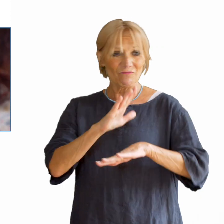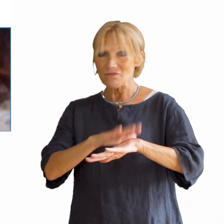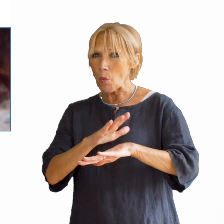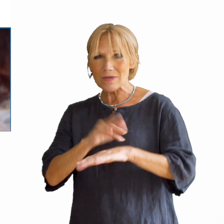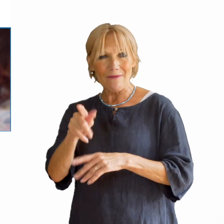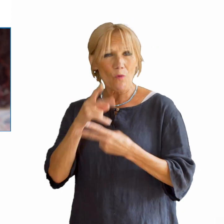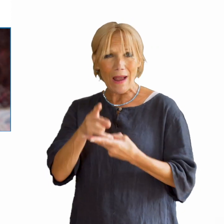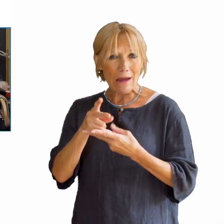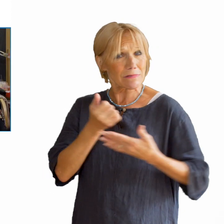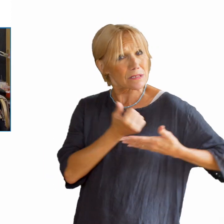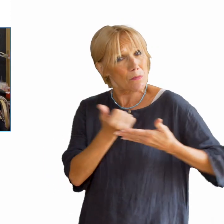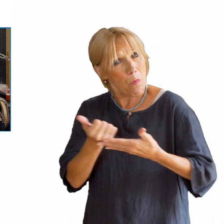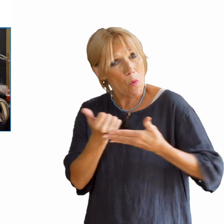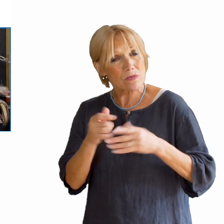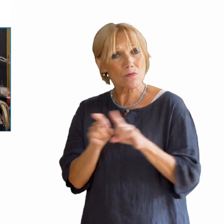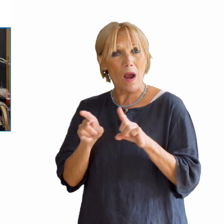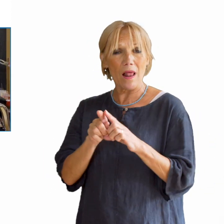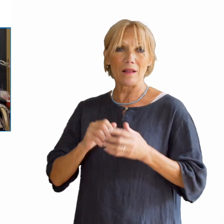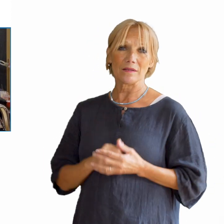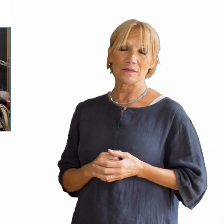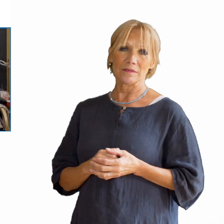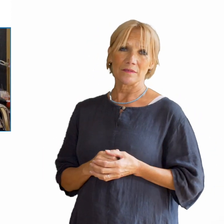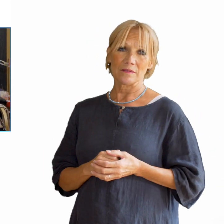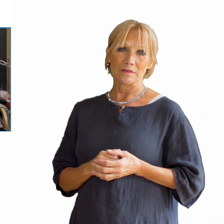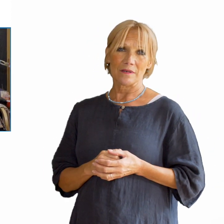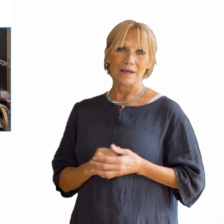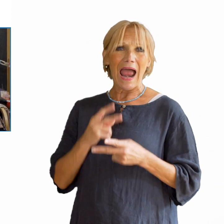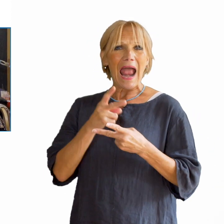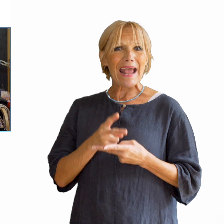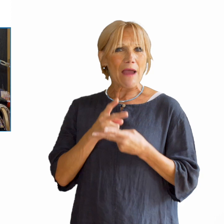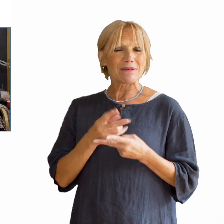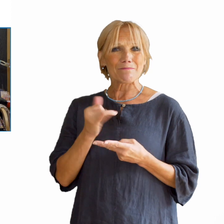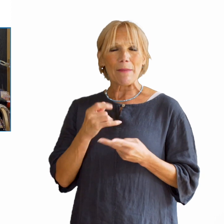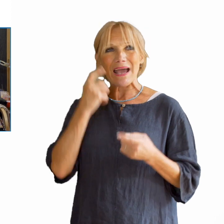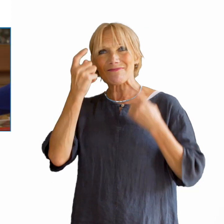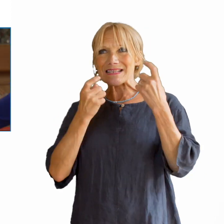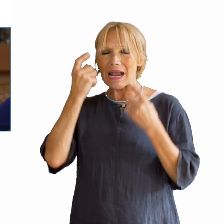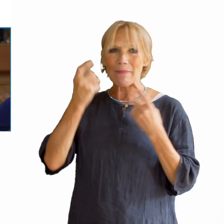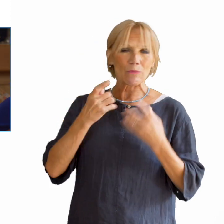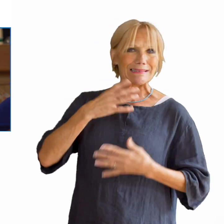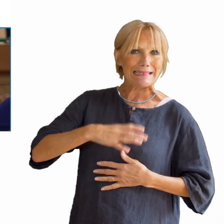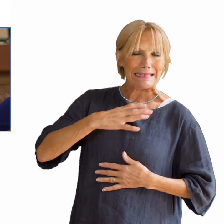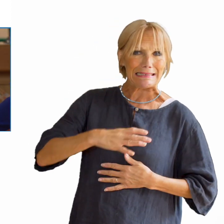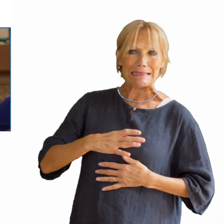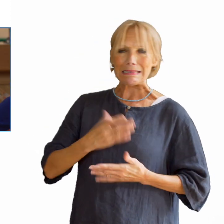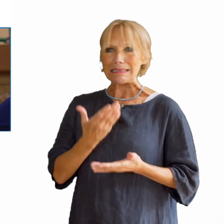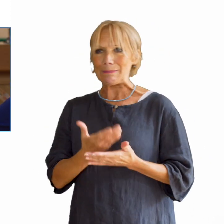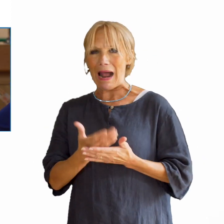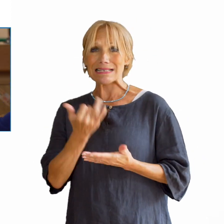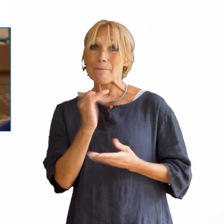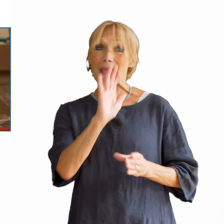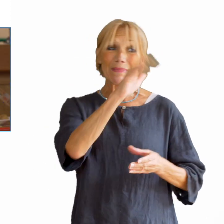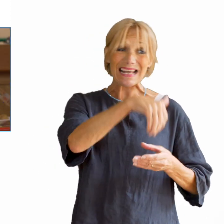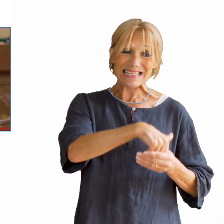any support. Carers may have to weigh up conflicting needs and demands, and attending a meeting centre may not be the most